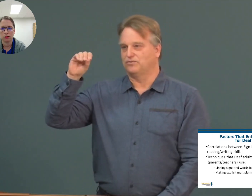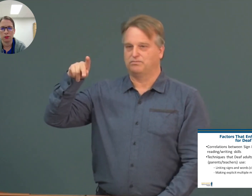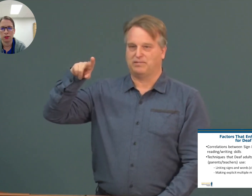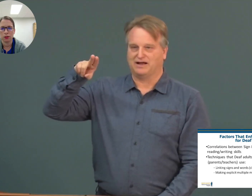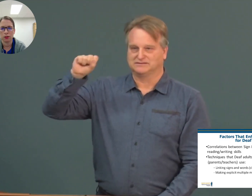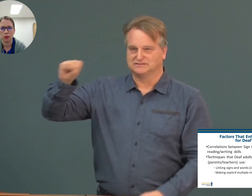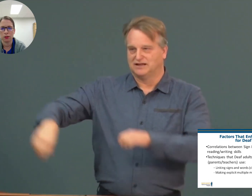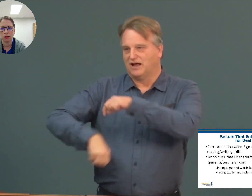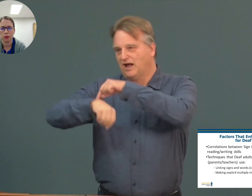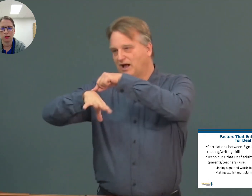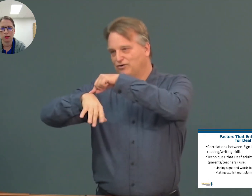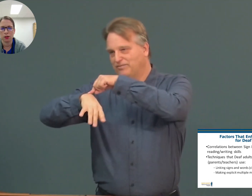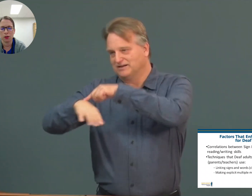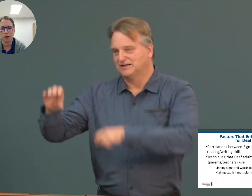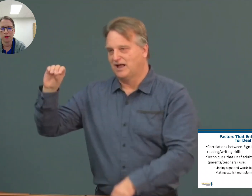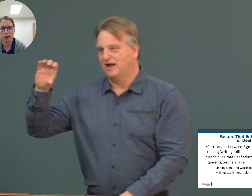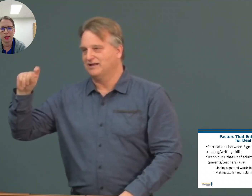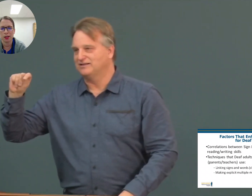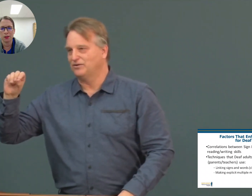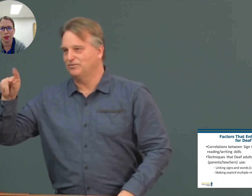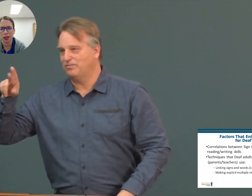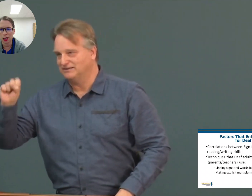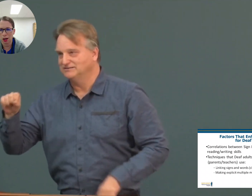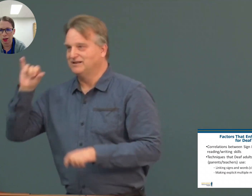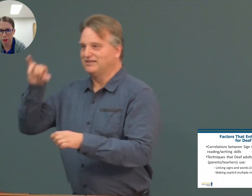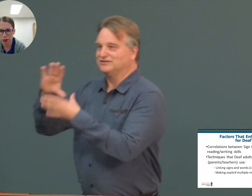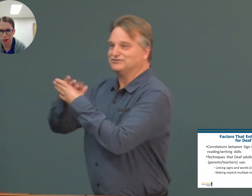For so it's kind of like an octopus